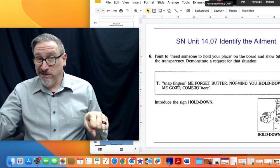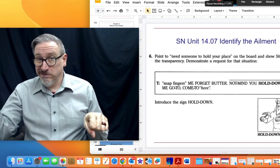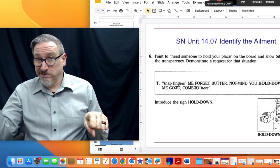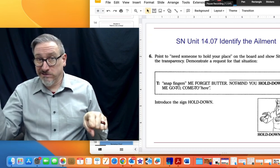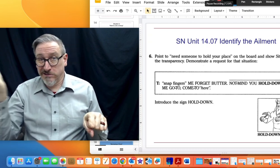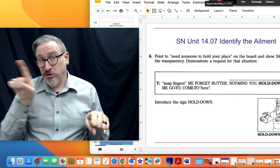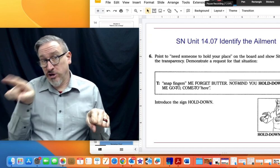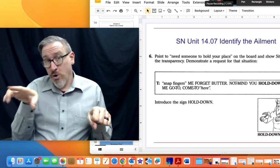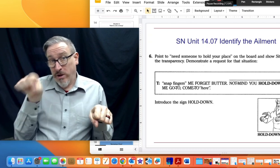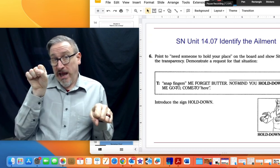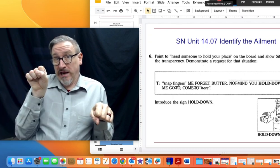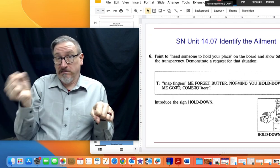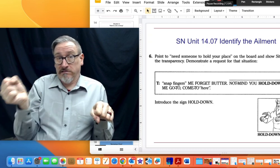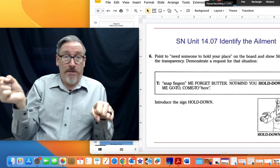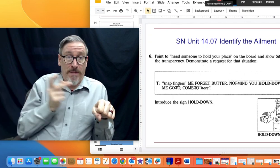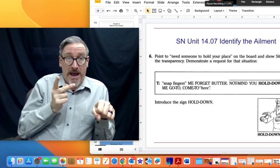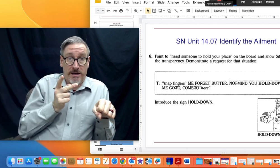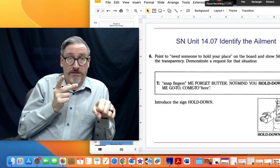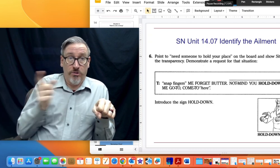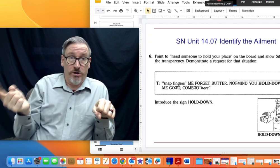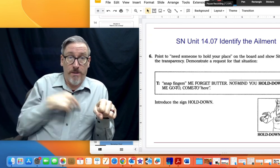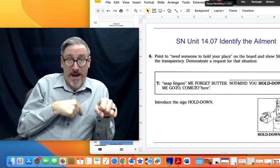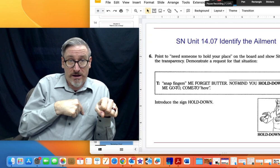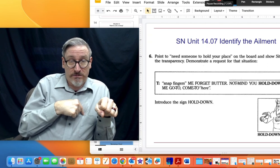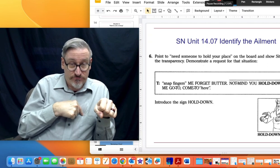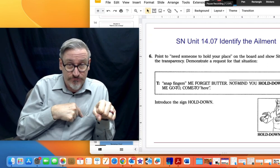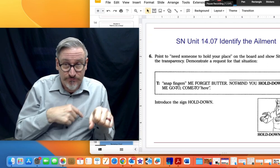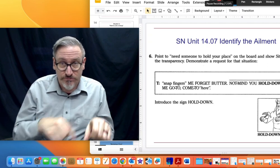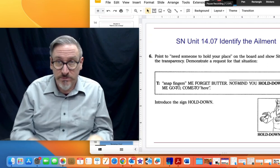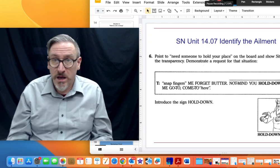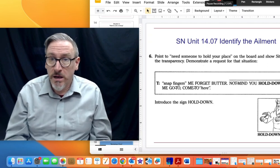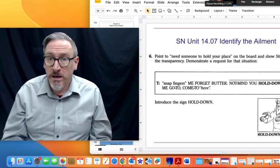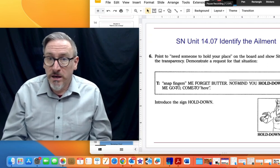Okay. Go get. Come back.